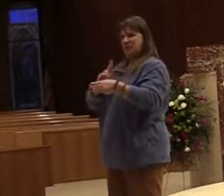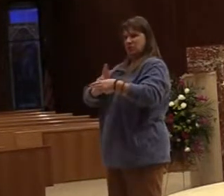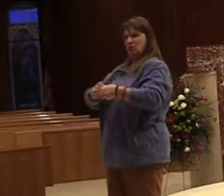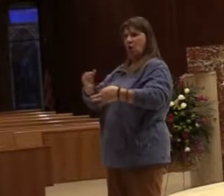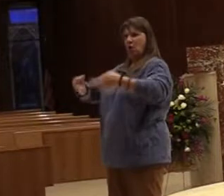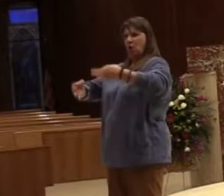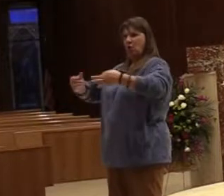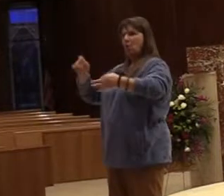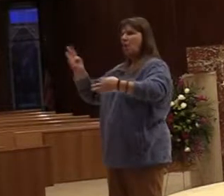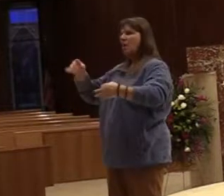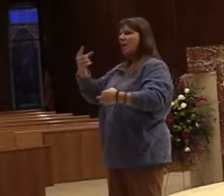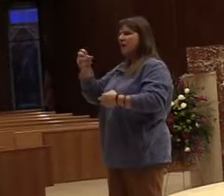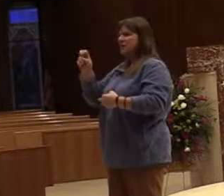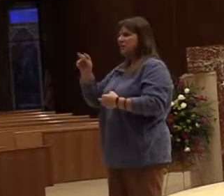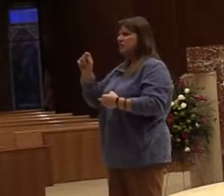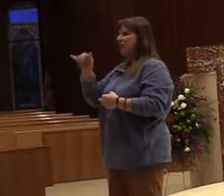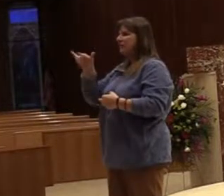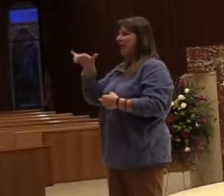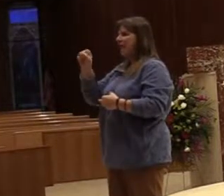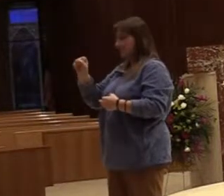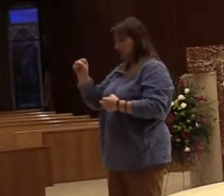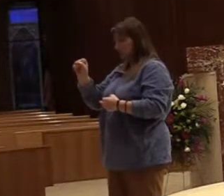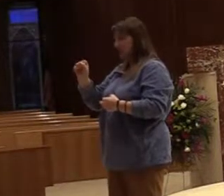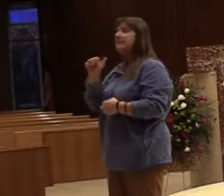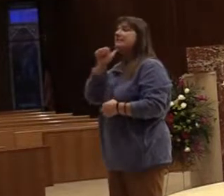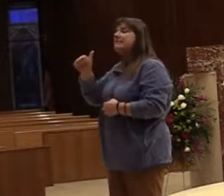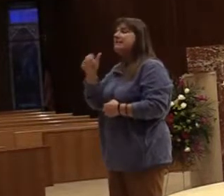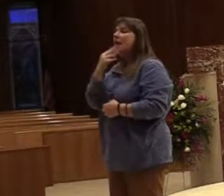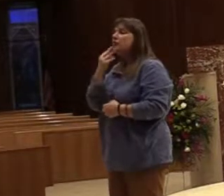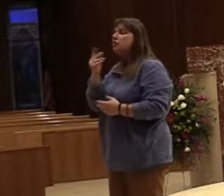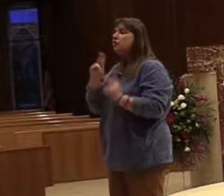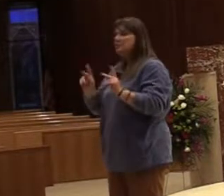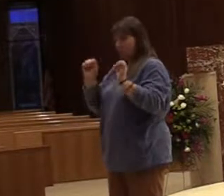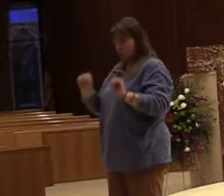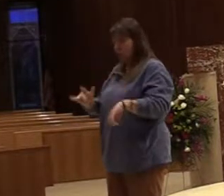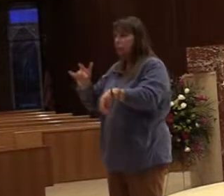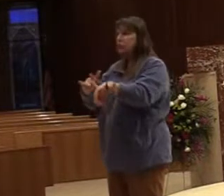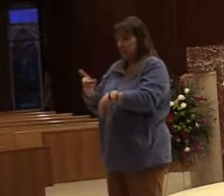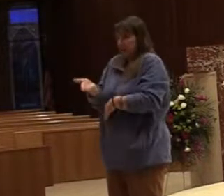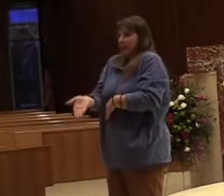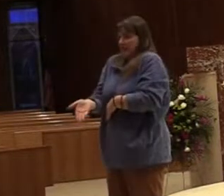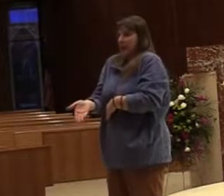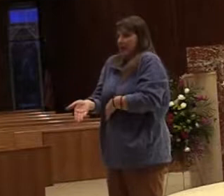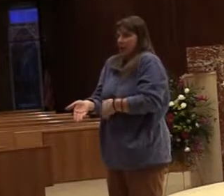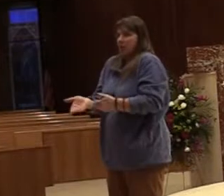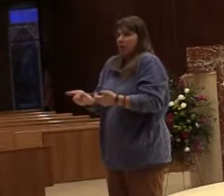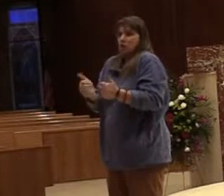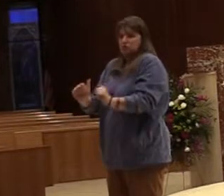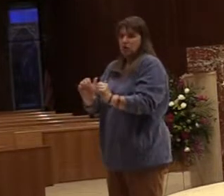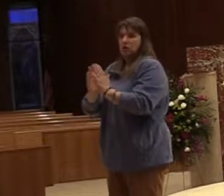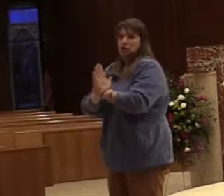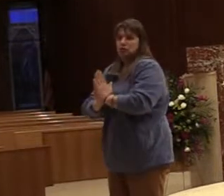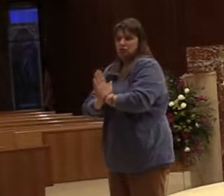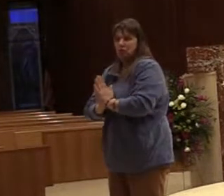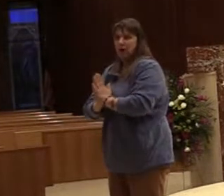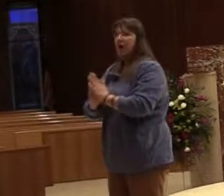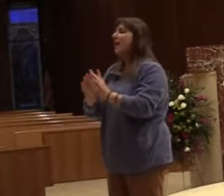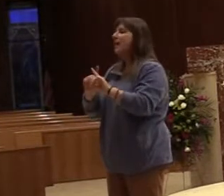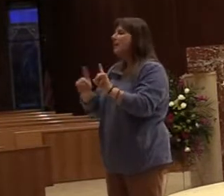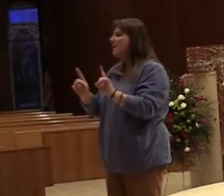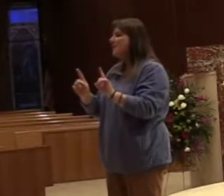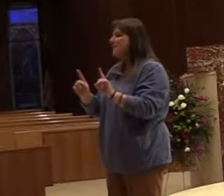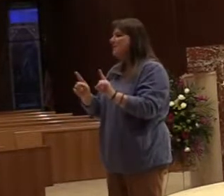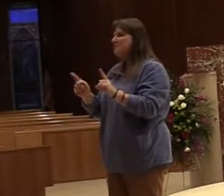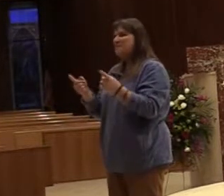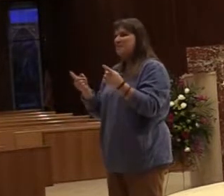was the only place where non-Jews could go into the temple and try to pray. But with the buying and selling of these goods, it